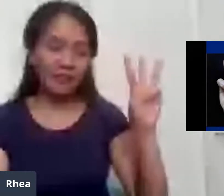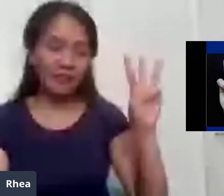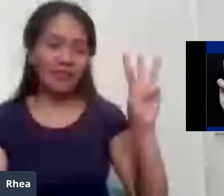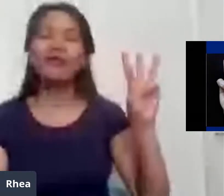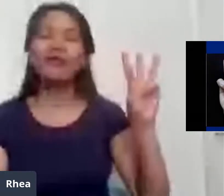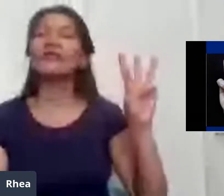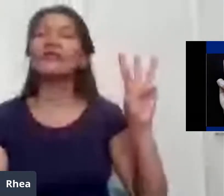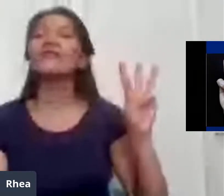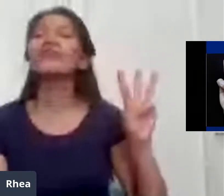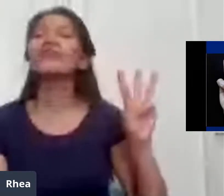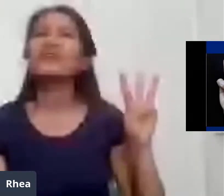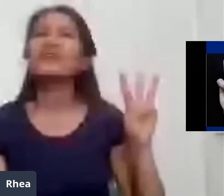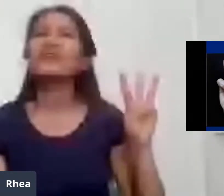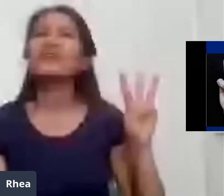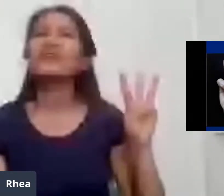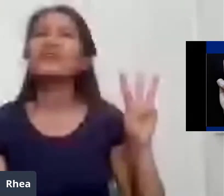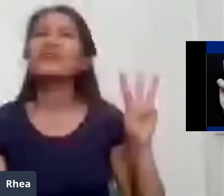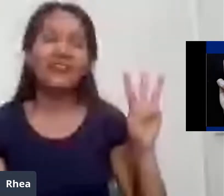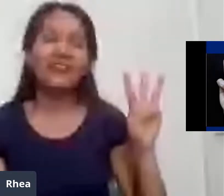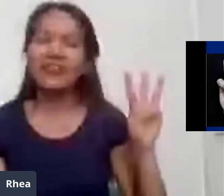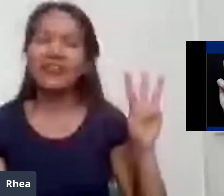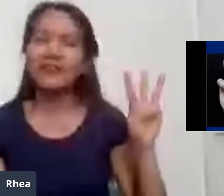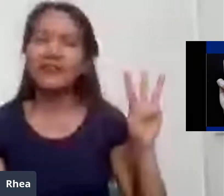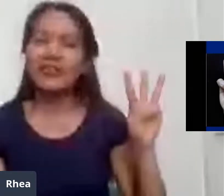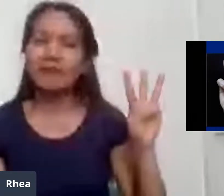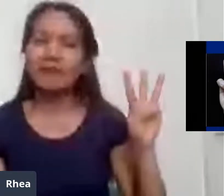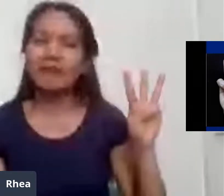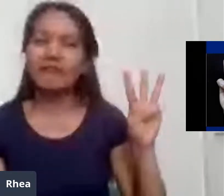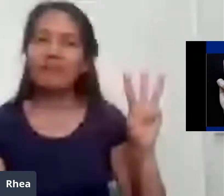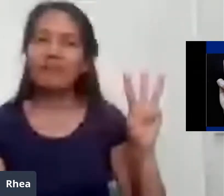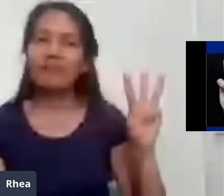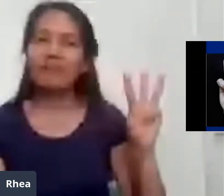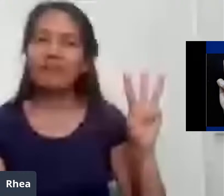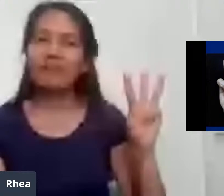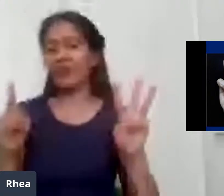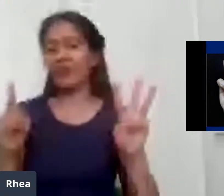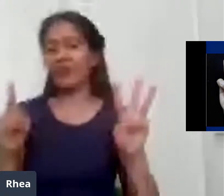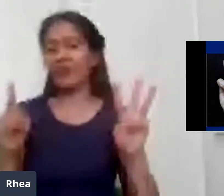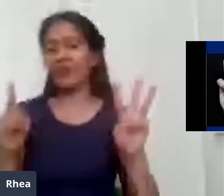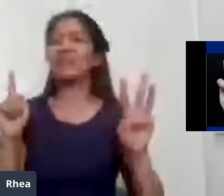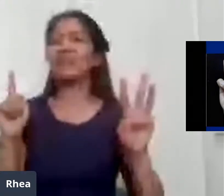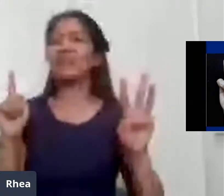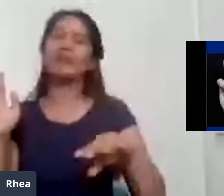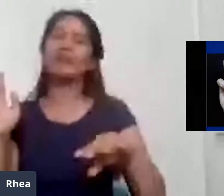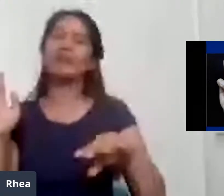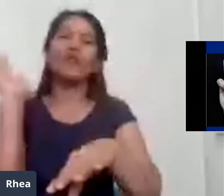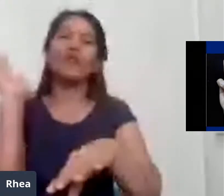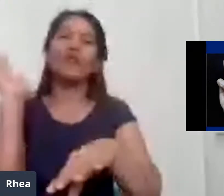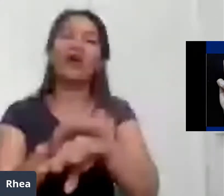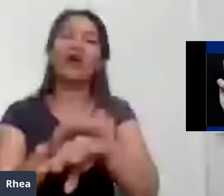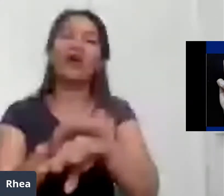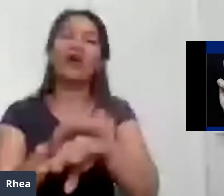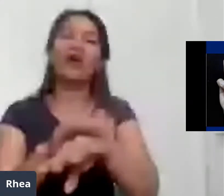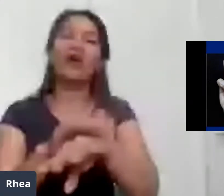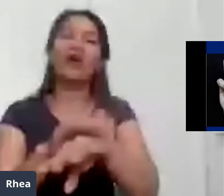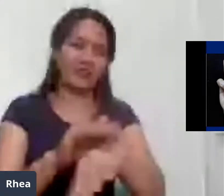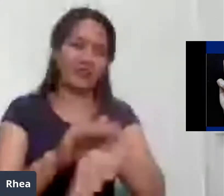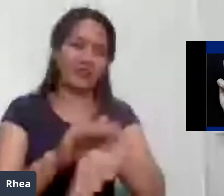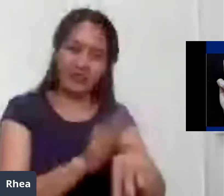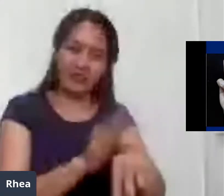right? W would, what do you think of the word? Okay, this would be